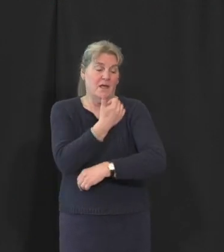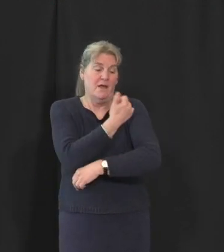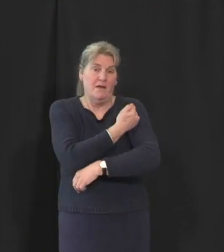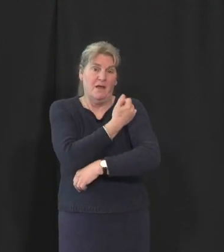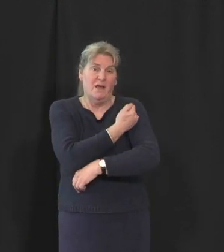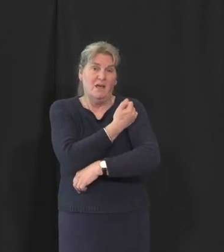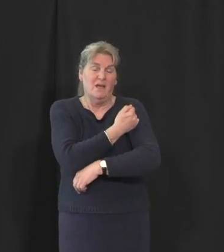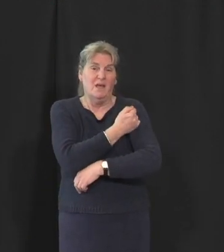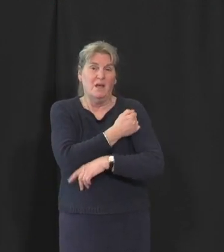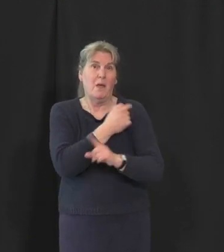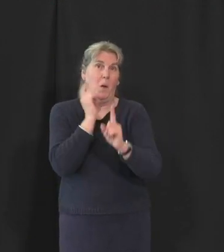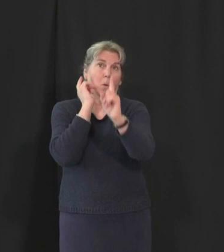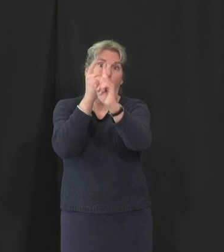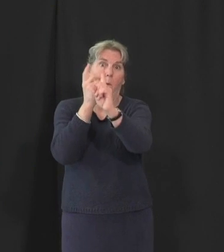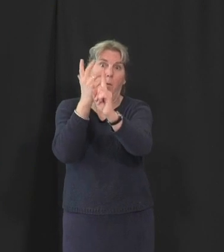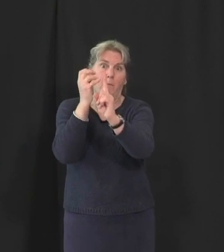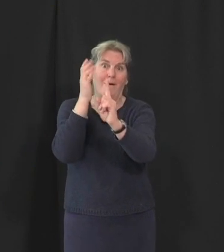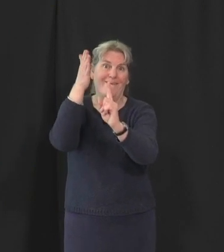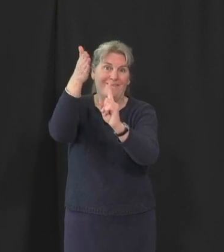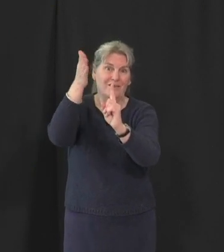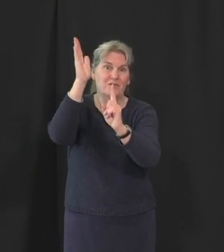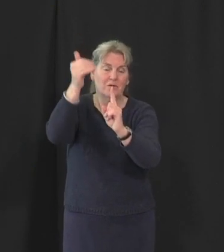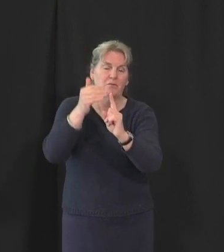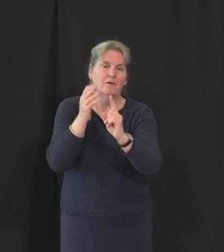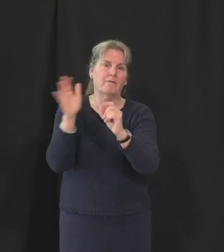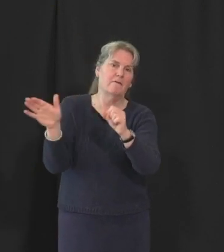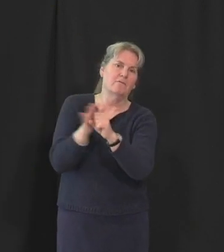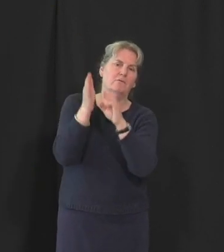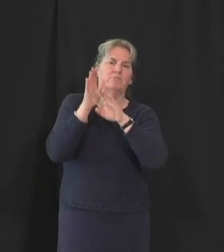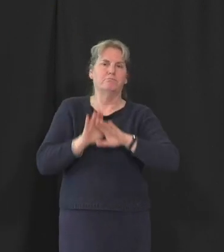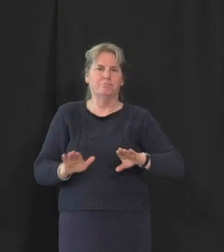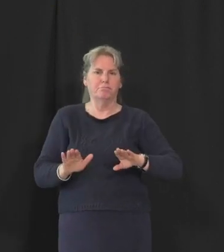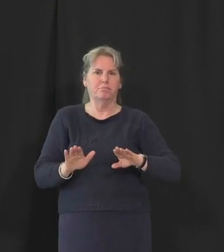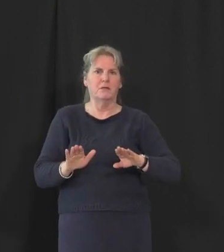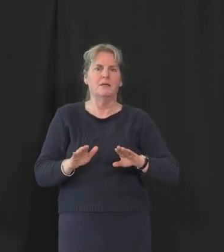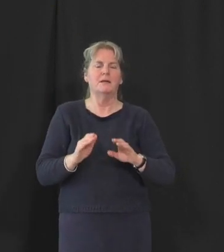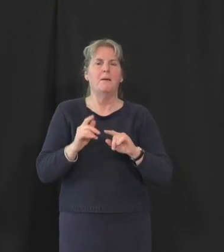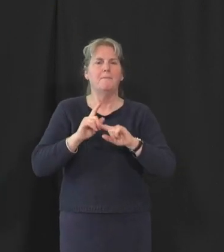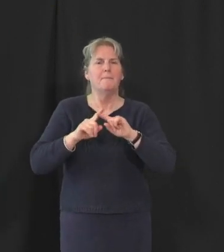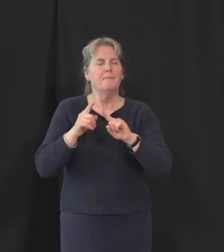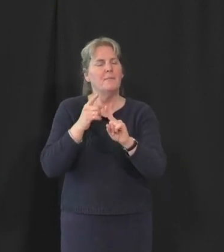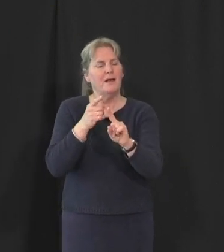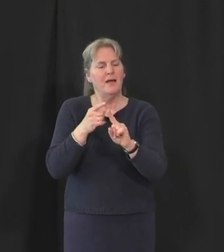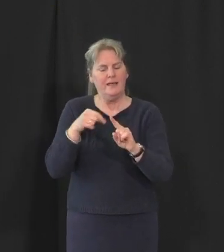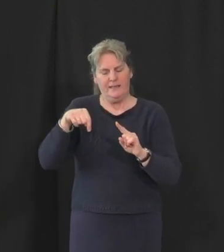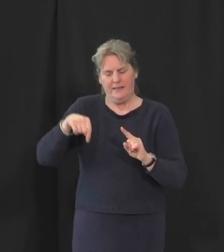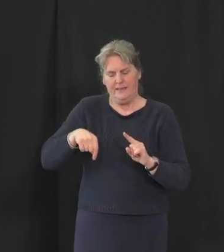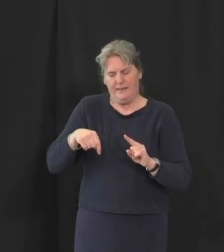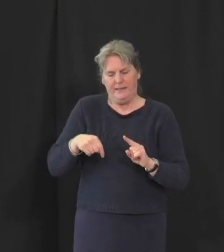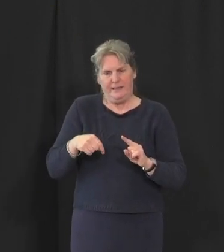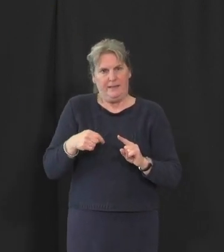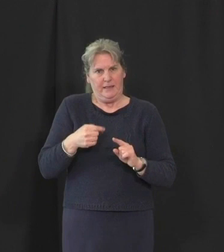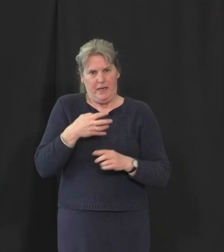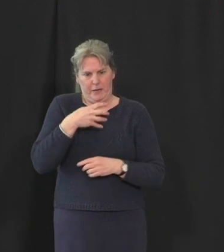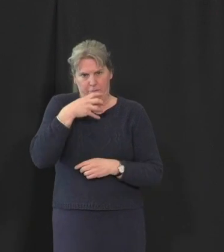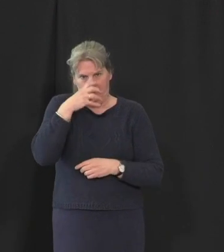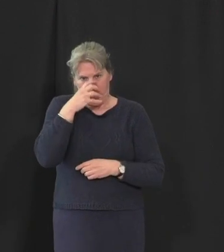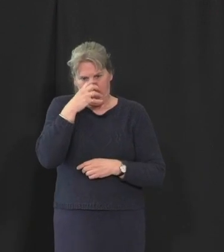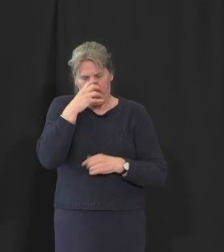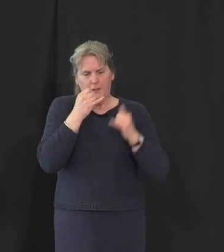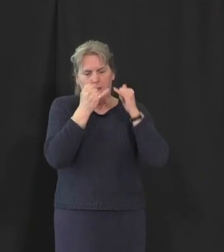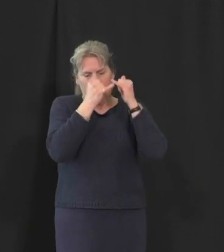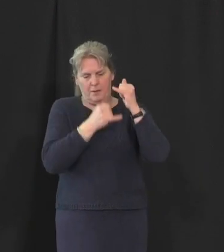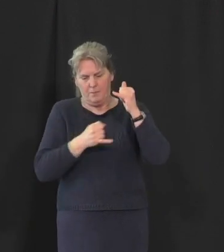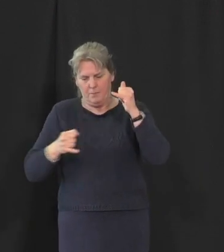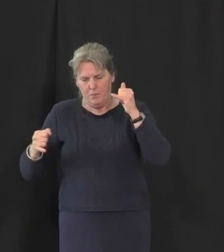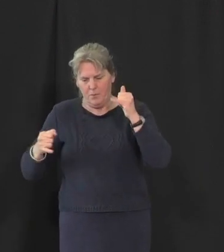availability as our ultimate target for complete relaxation. But within an environment of strict border control and